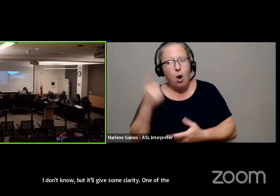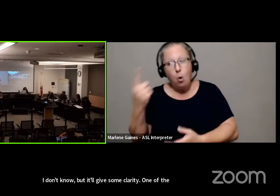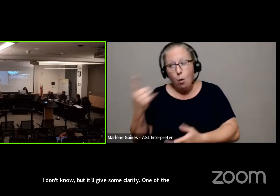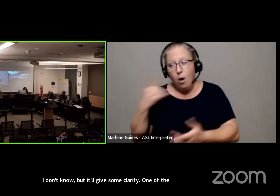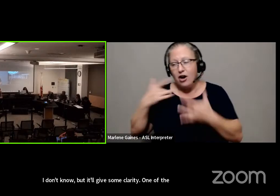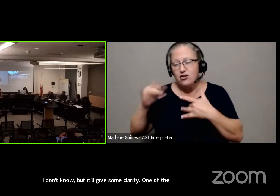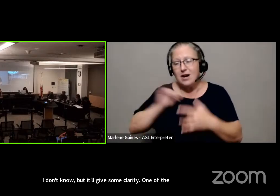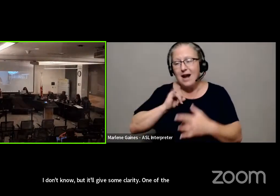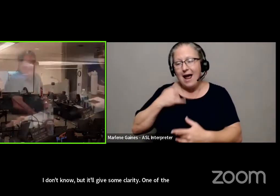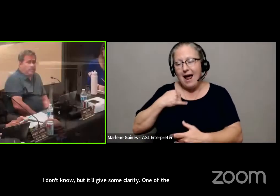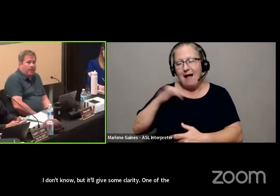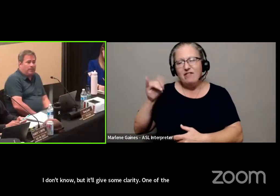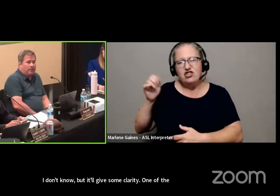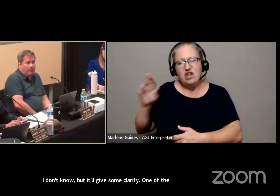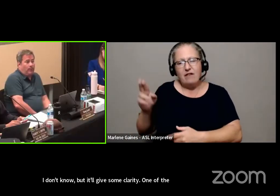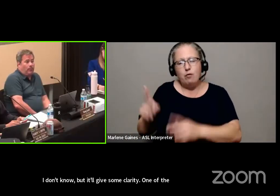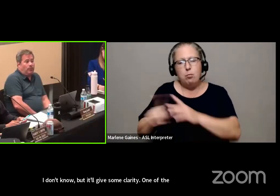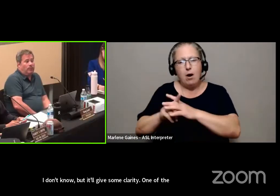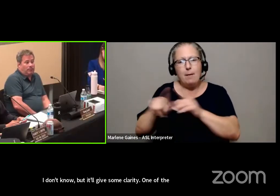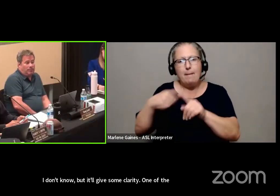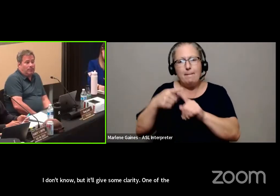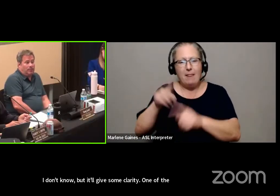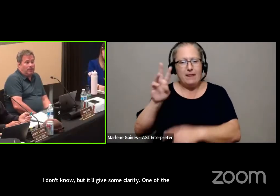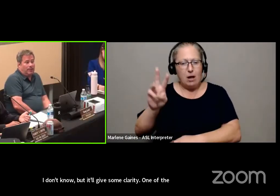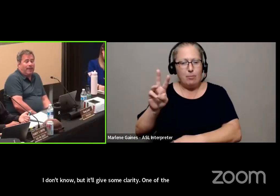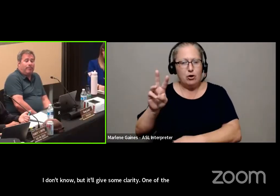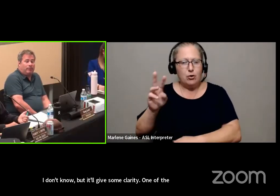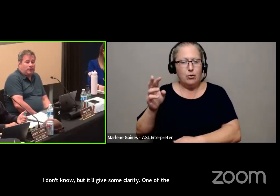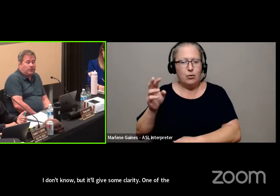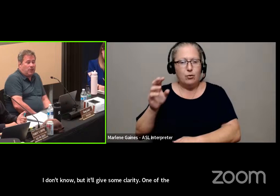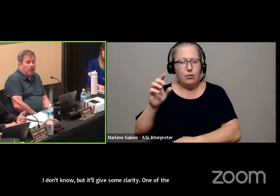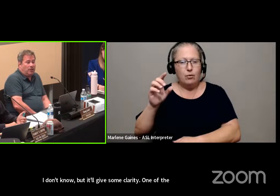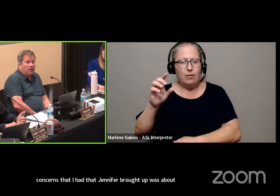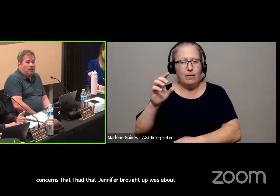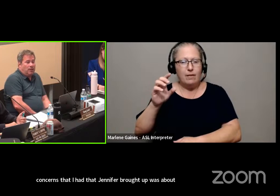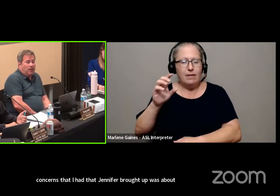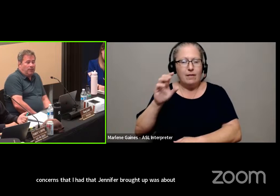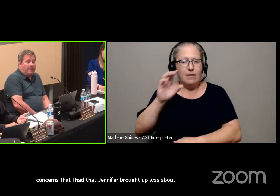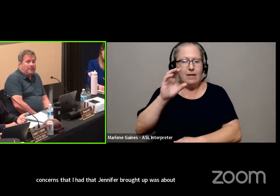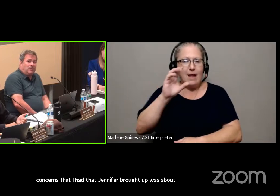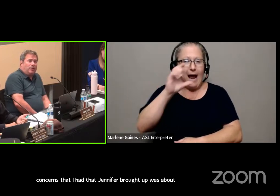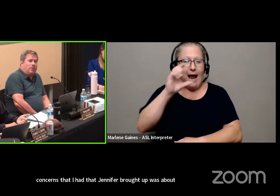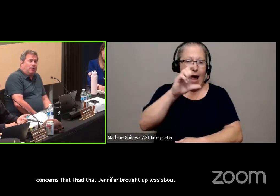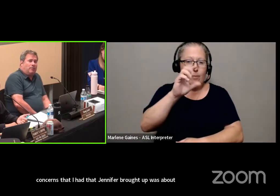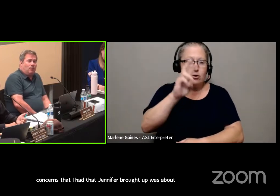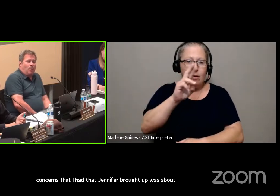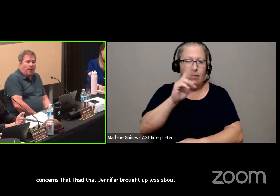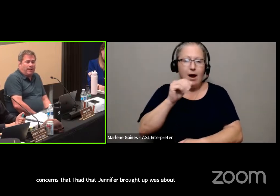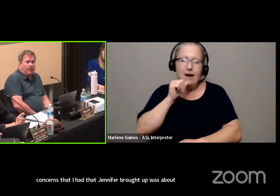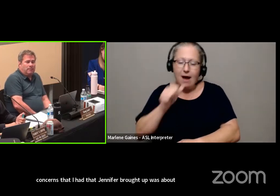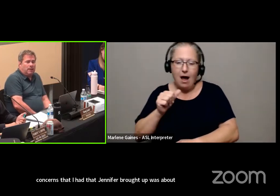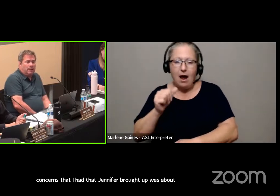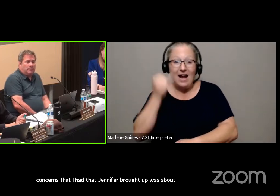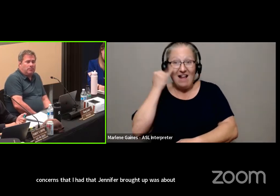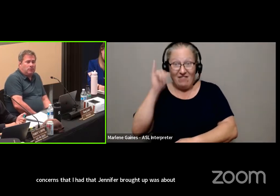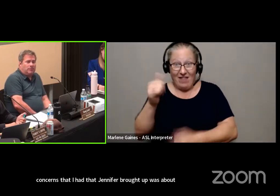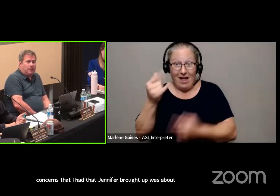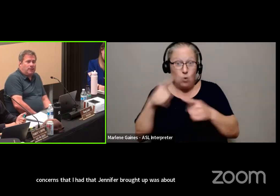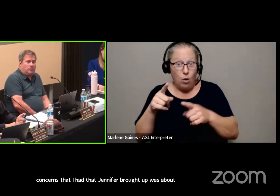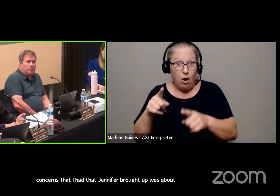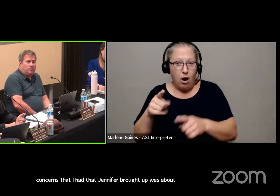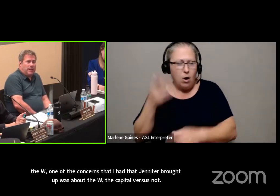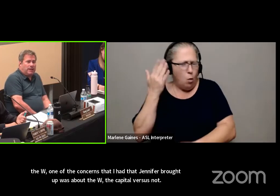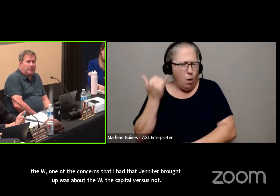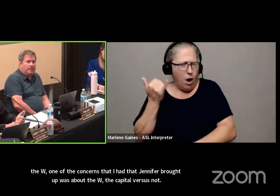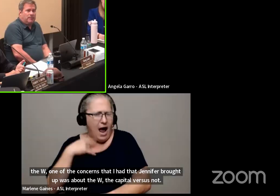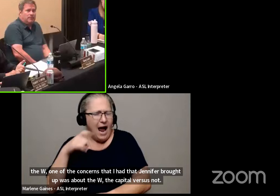that Jennifer brought up was about the the capital versus not. If that's going on, why? I need some